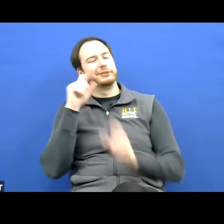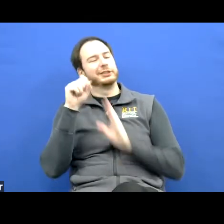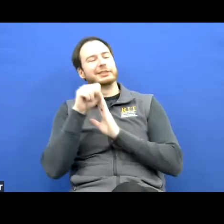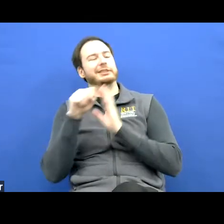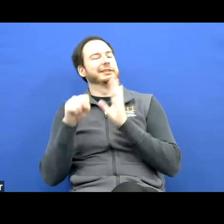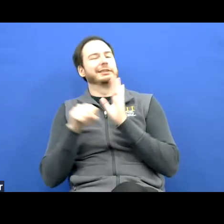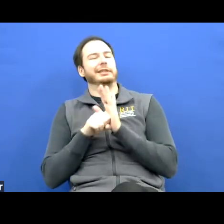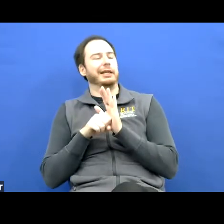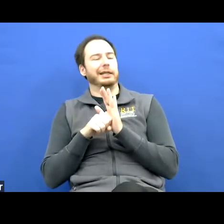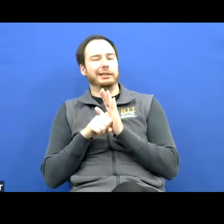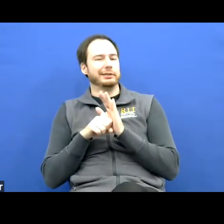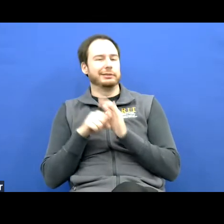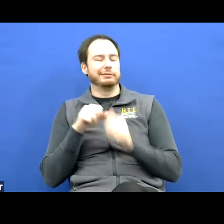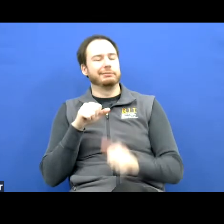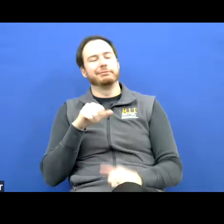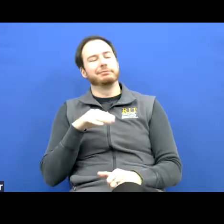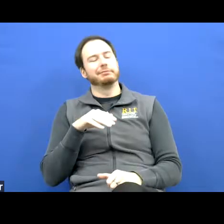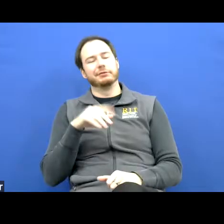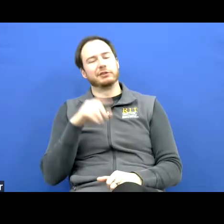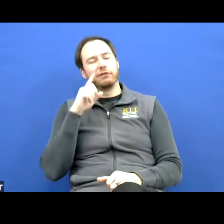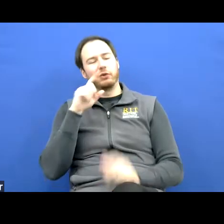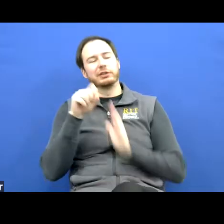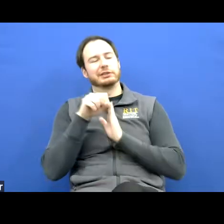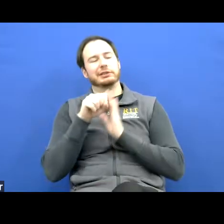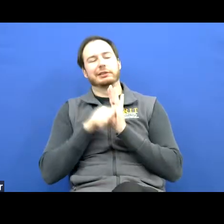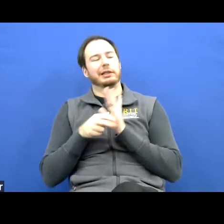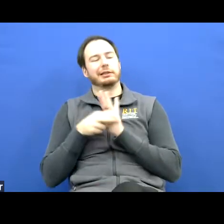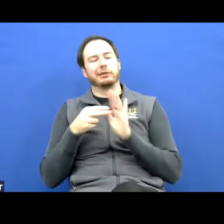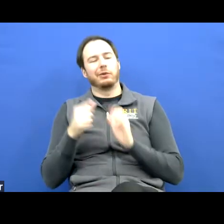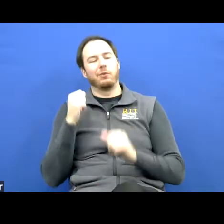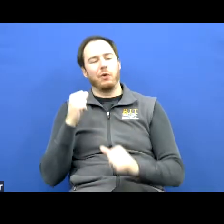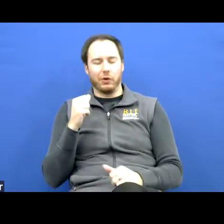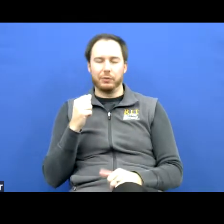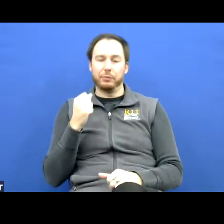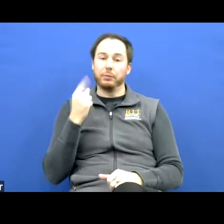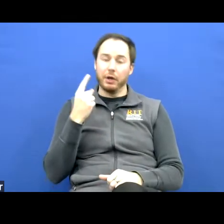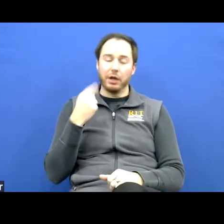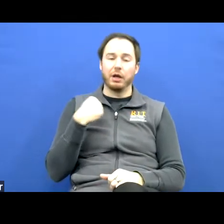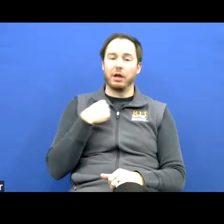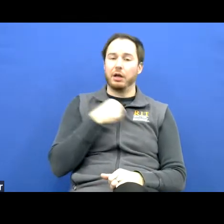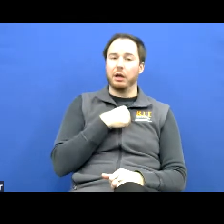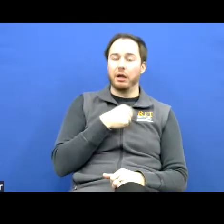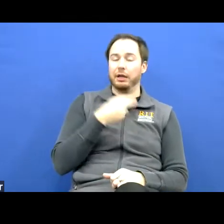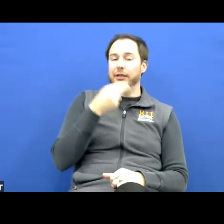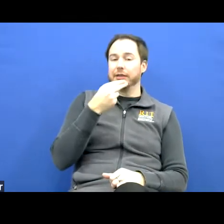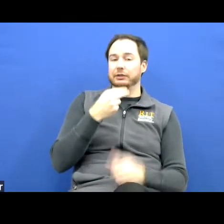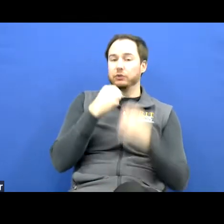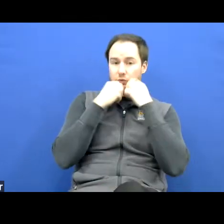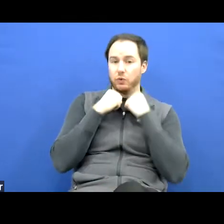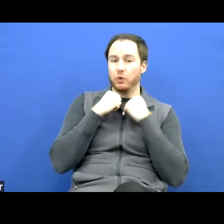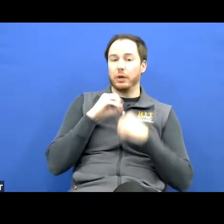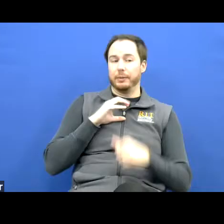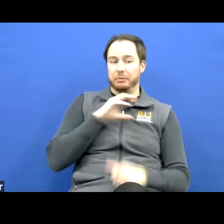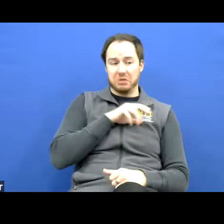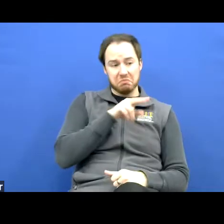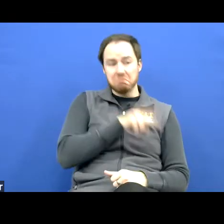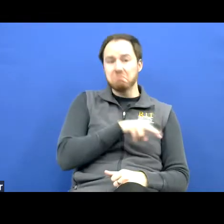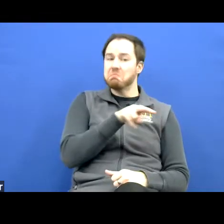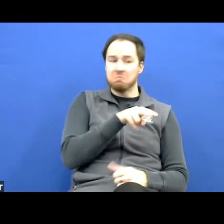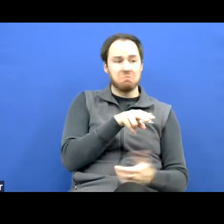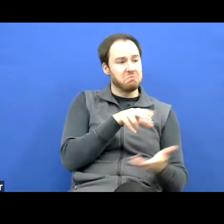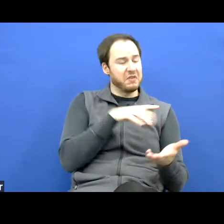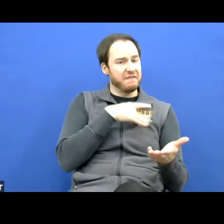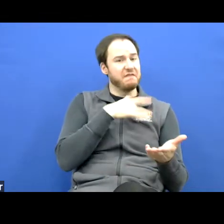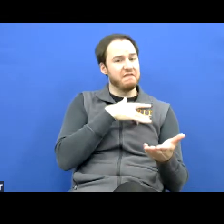state designation. But from the historic, if the historic site committee